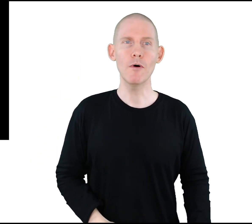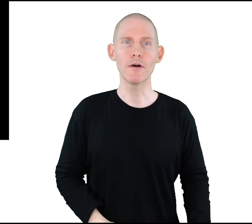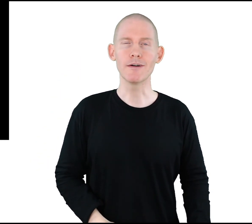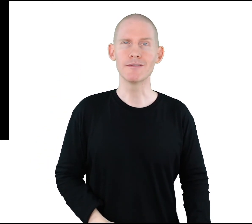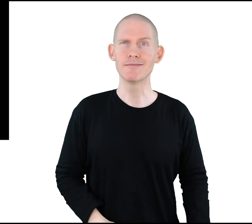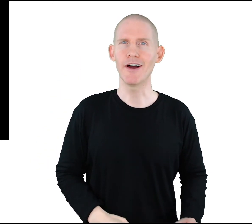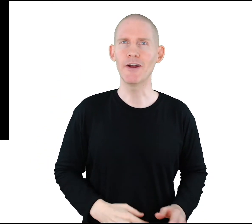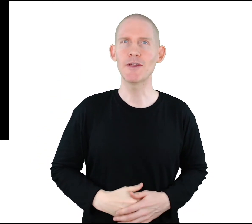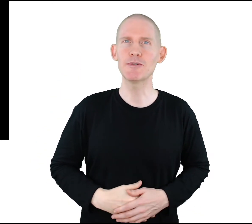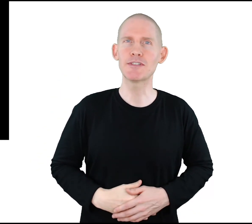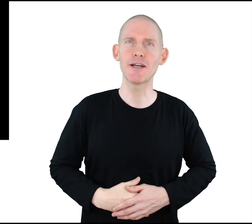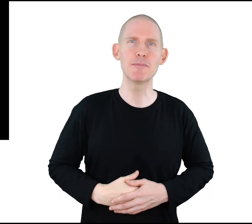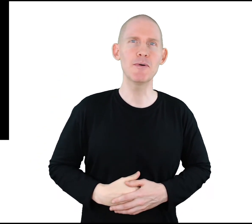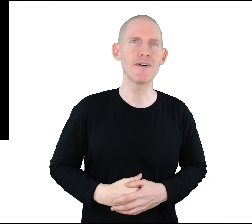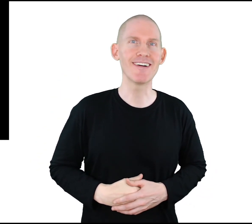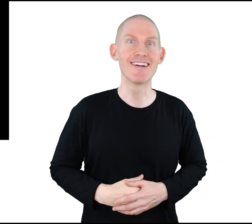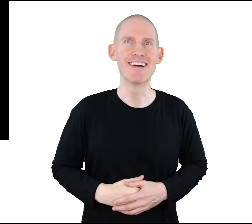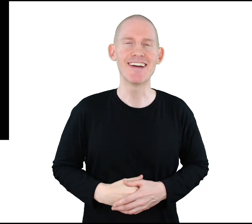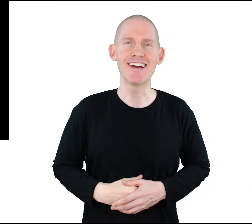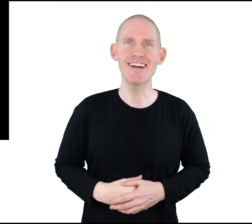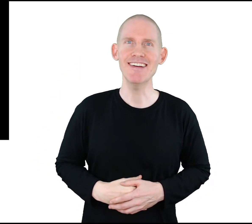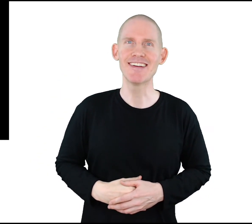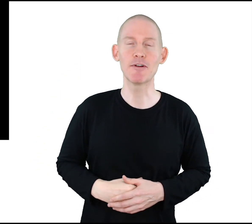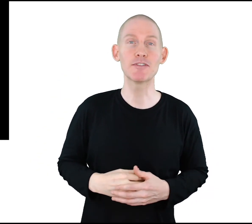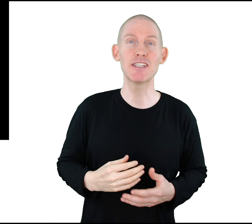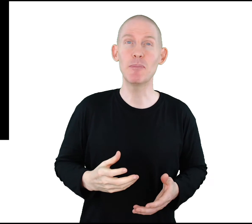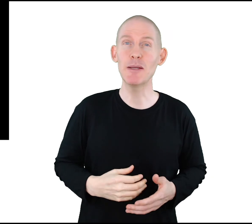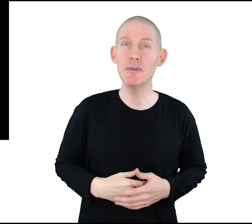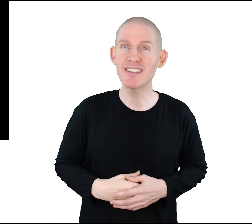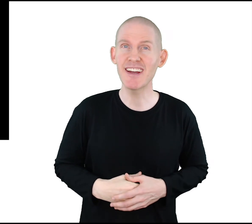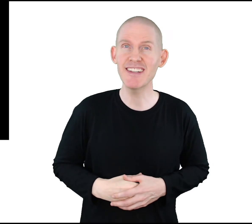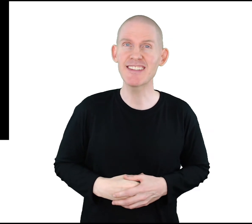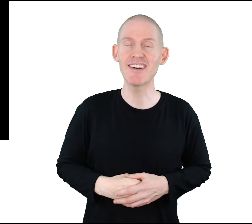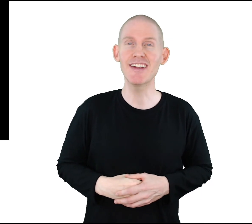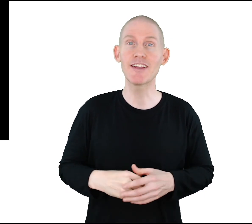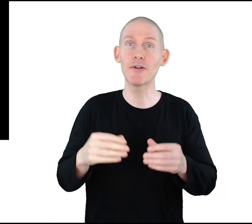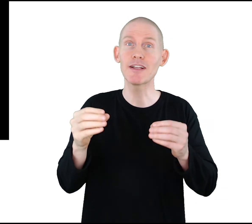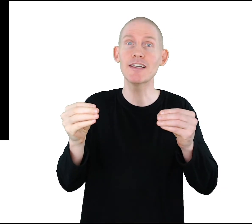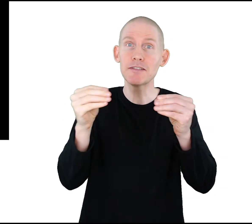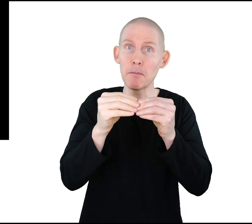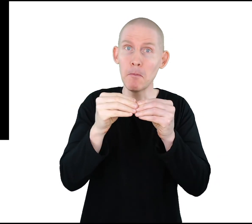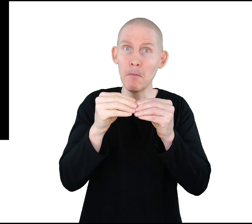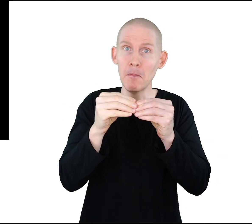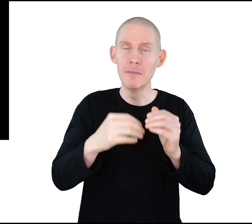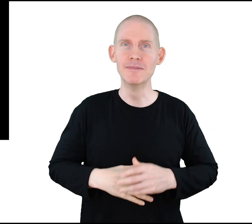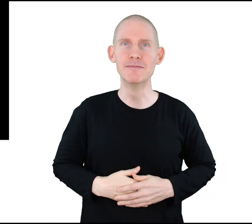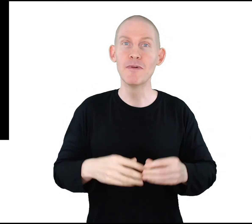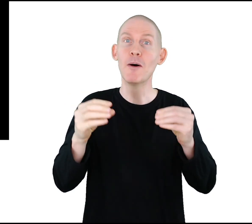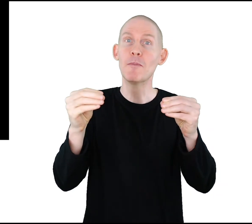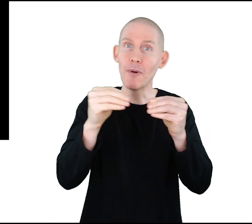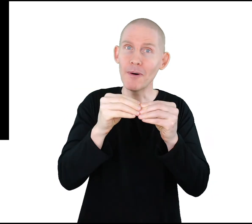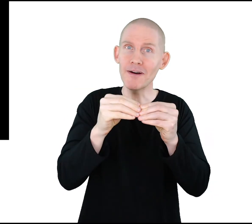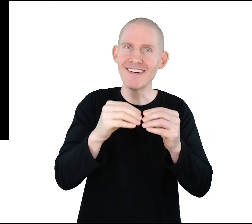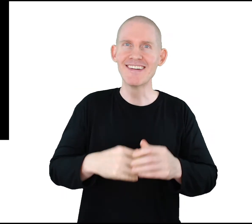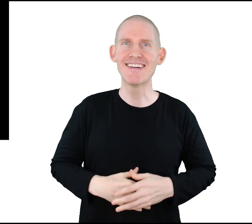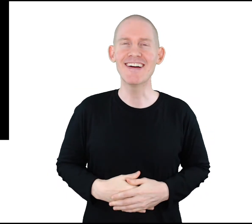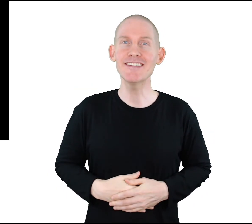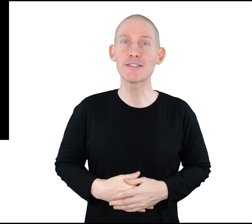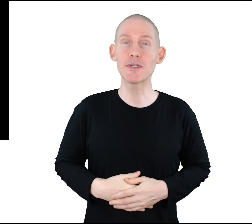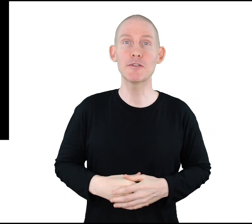More. How do you think we sign more? Huh? You ever seen baby signs? All right, they go like this. More. Sometimes you might